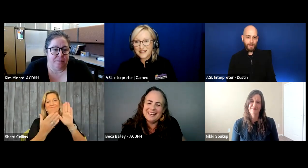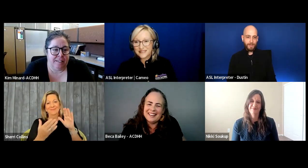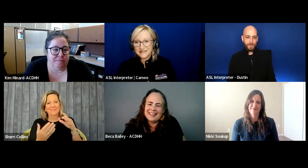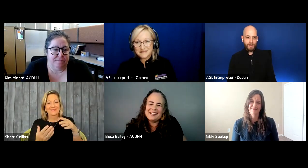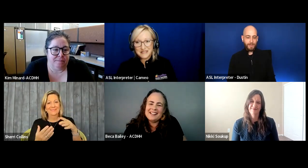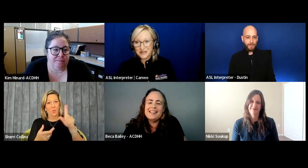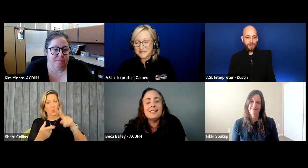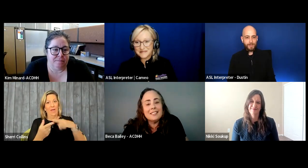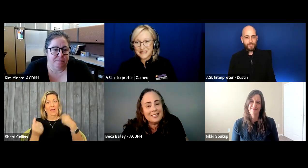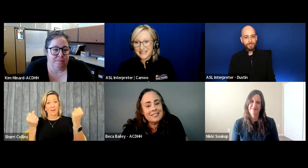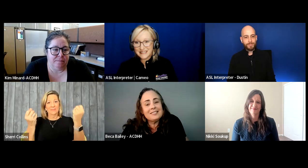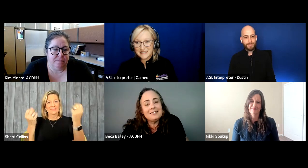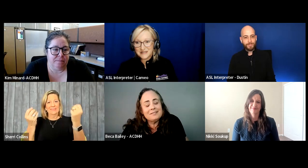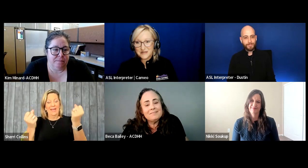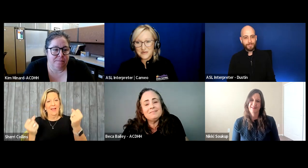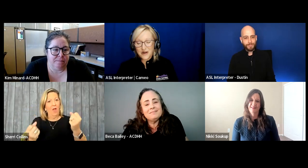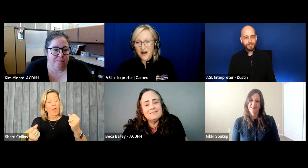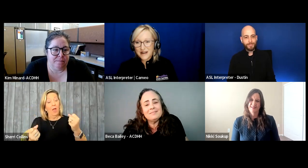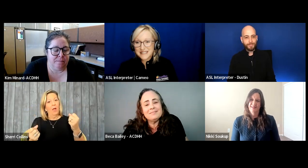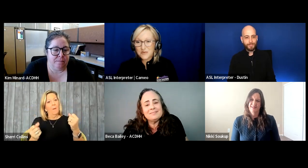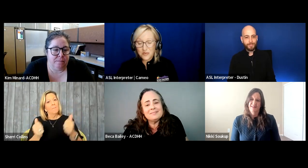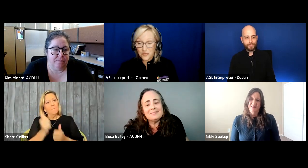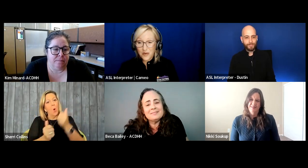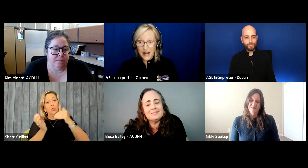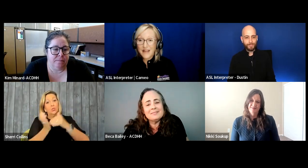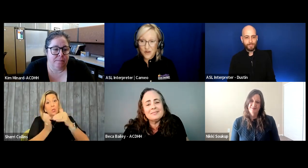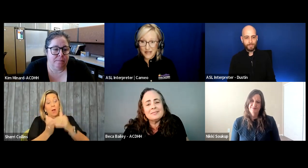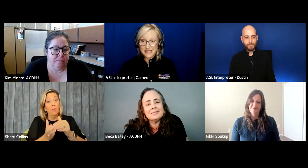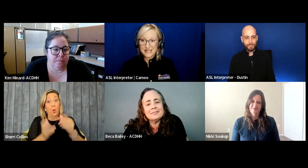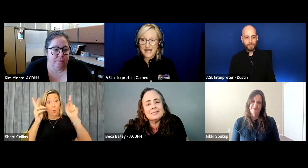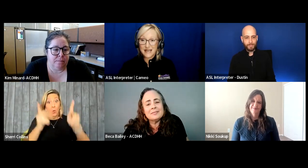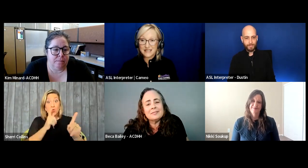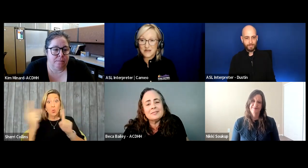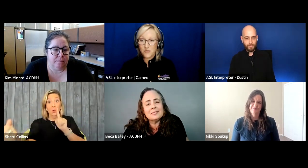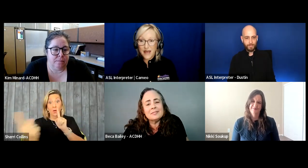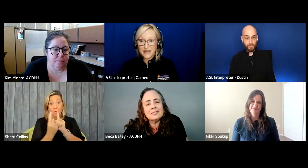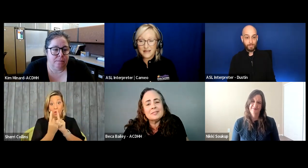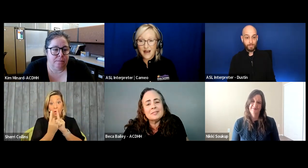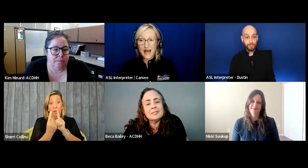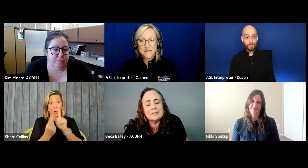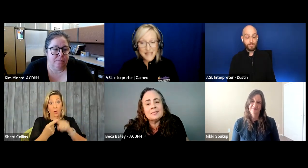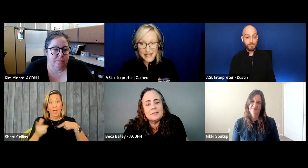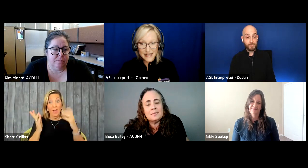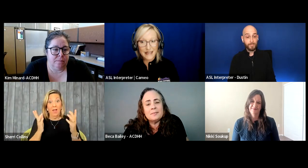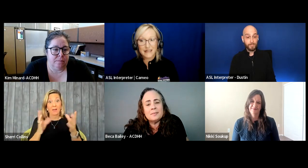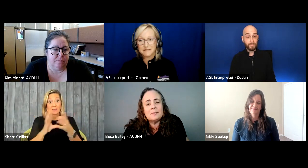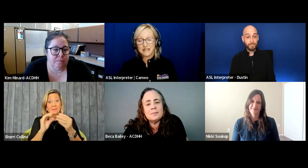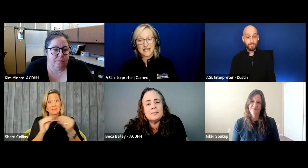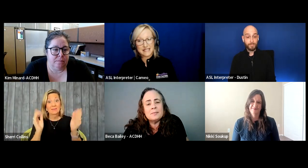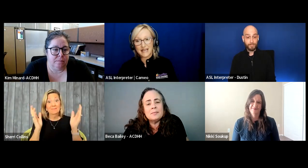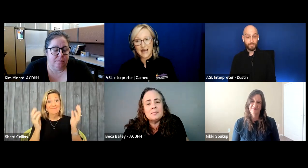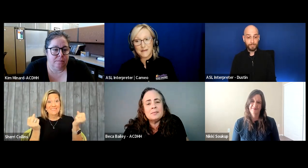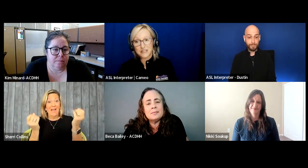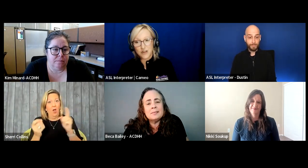Yes, well, you know, honestly, what I've noticed is that when I'm signing, like